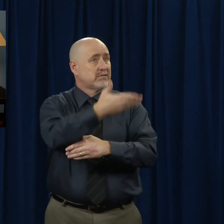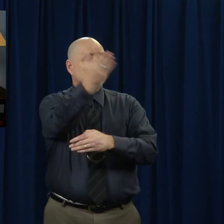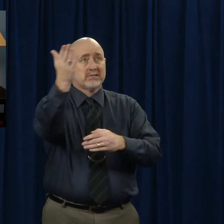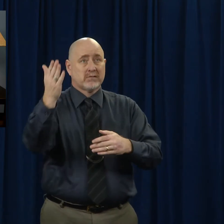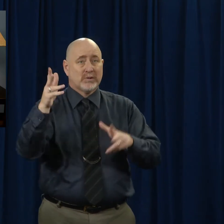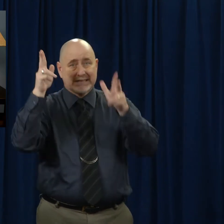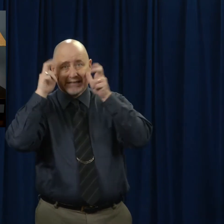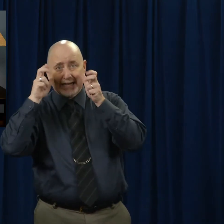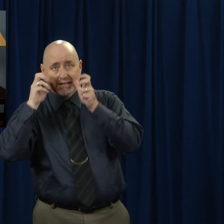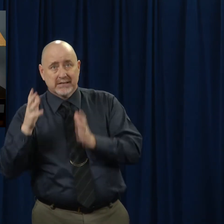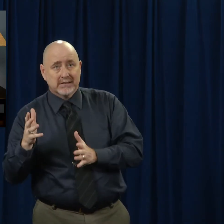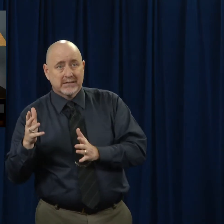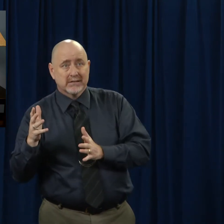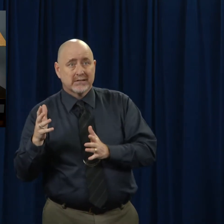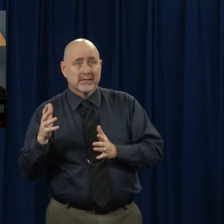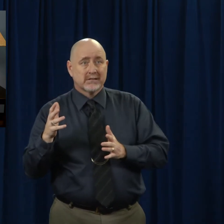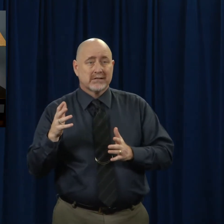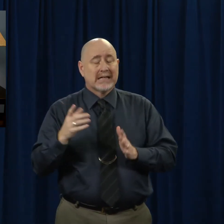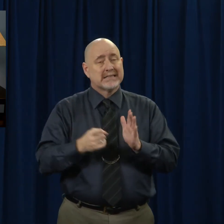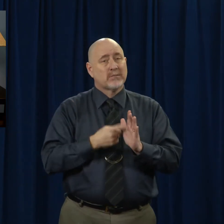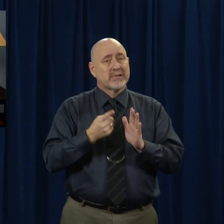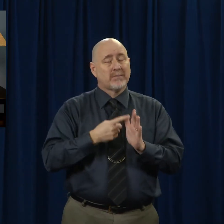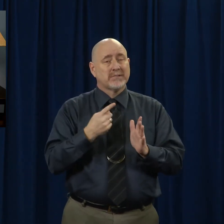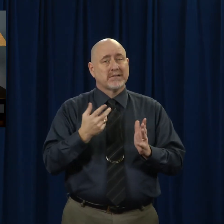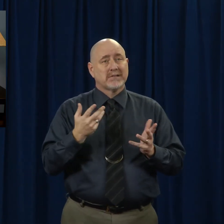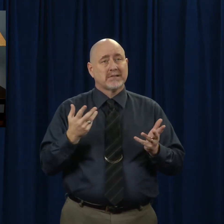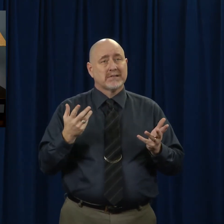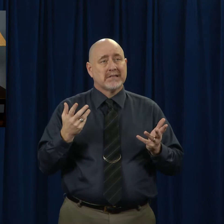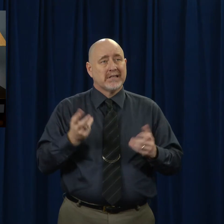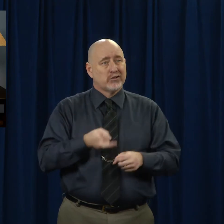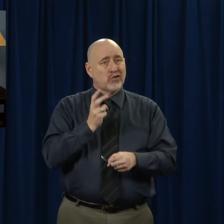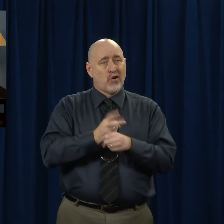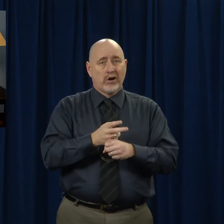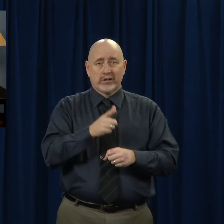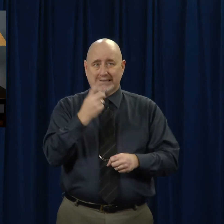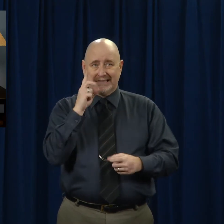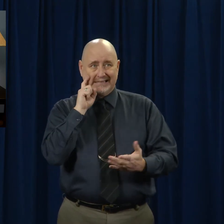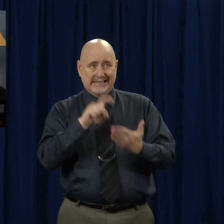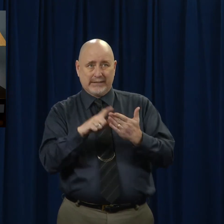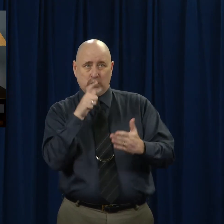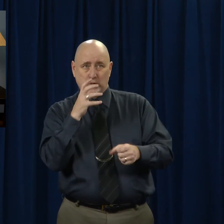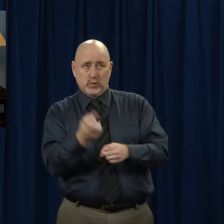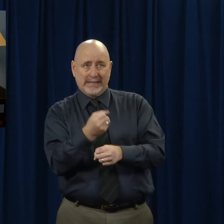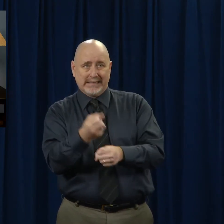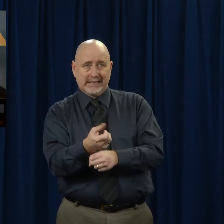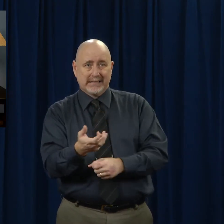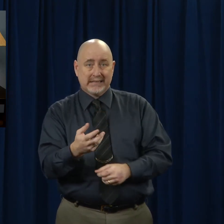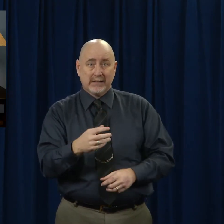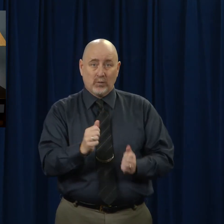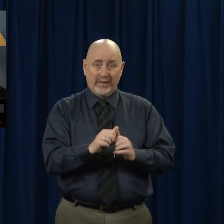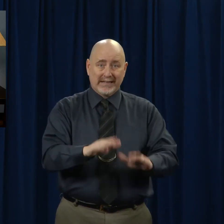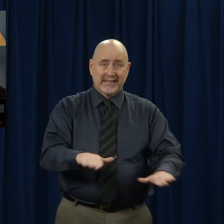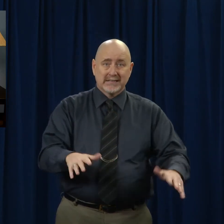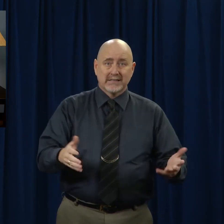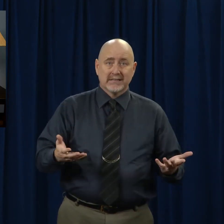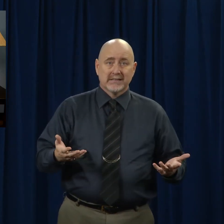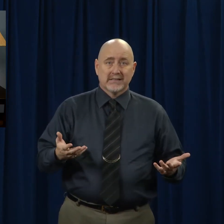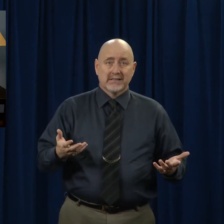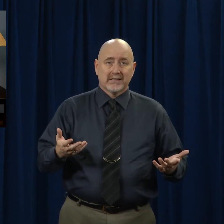out there with Satan, and sometimes it's hard to tell who's winning with the